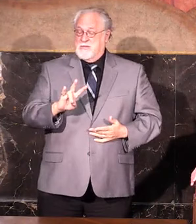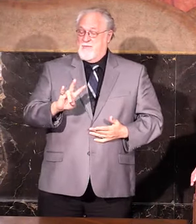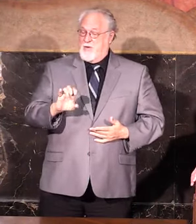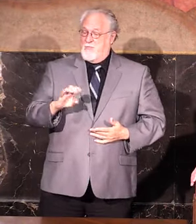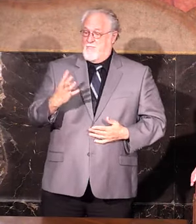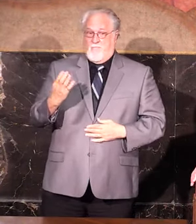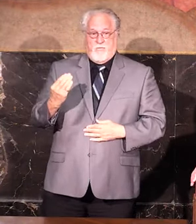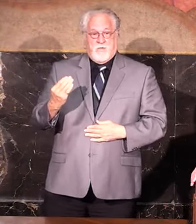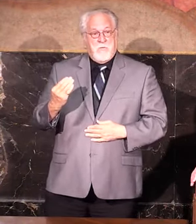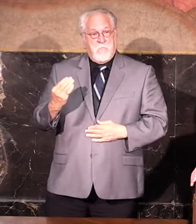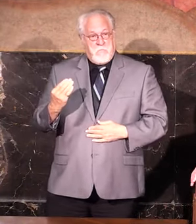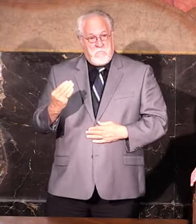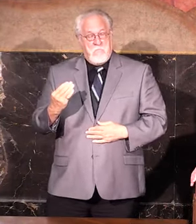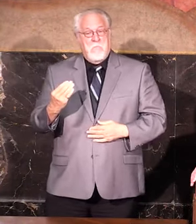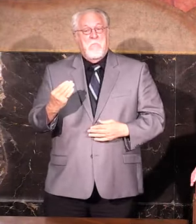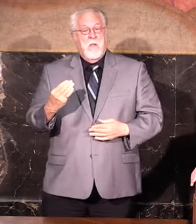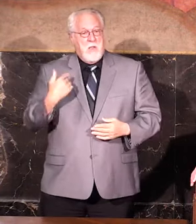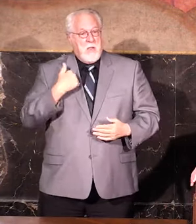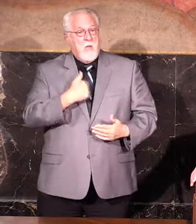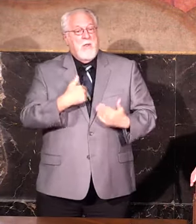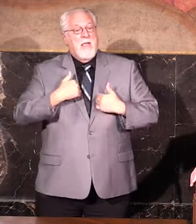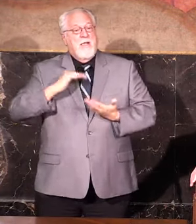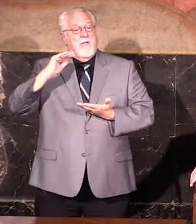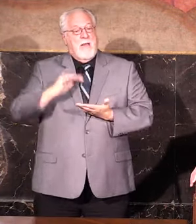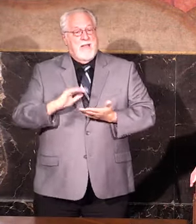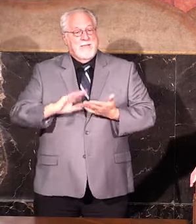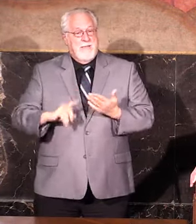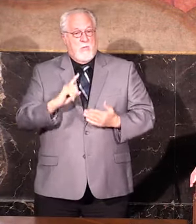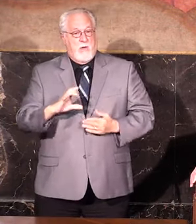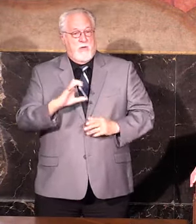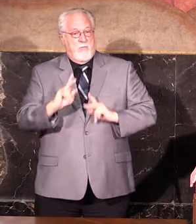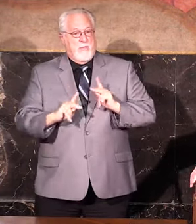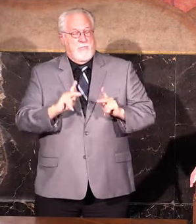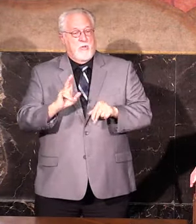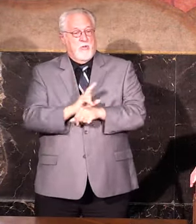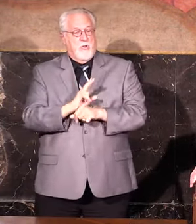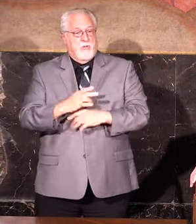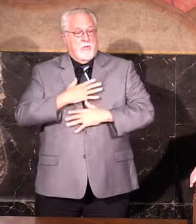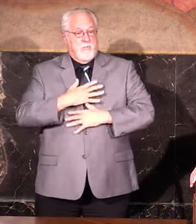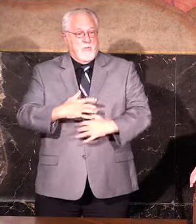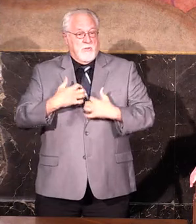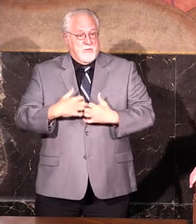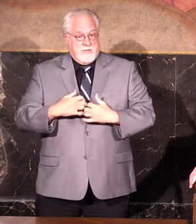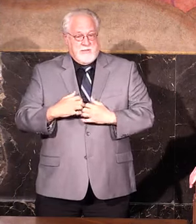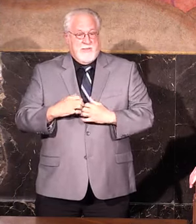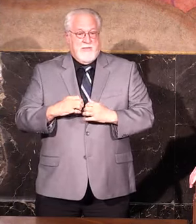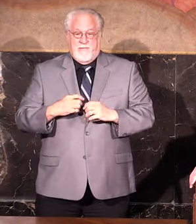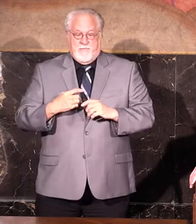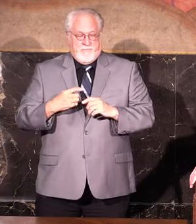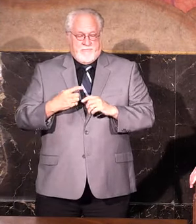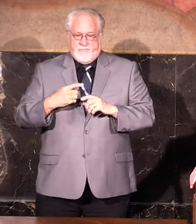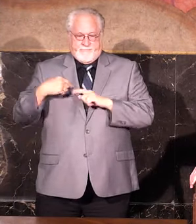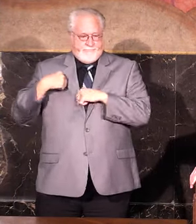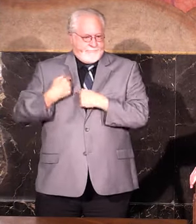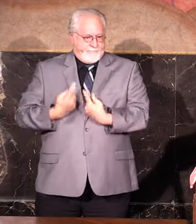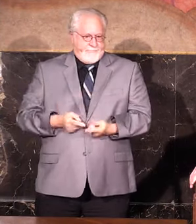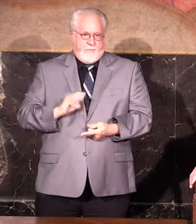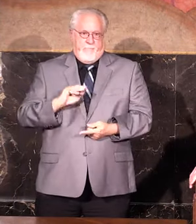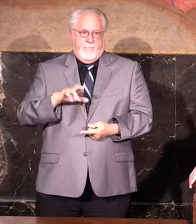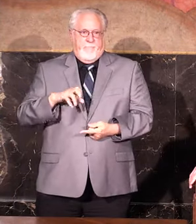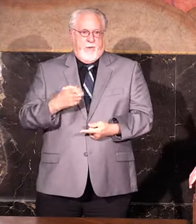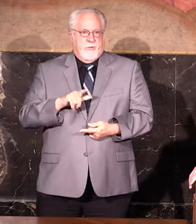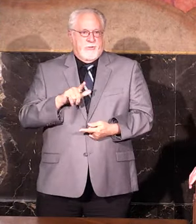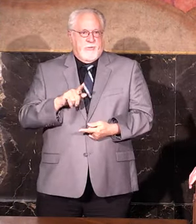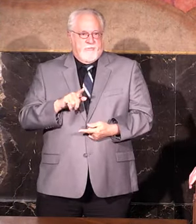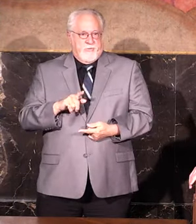714. We have fewer than 100 people on ventilators for the first time since March the 23rd. And in fact,